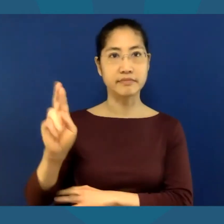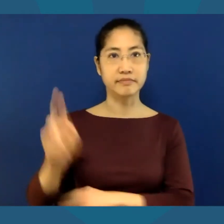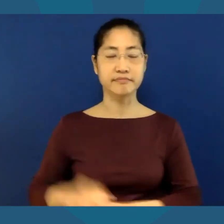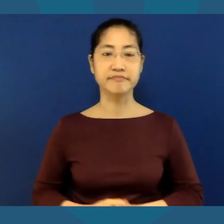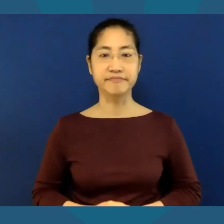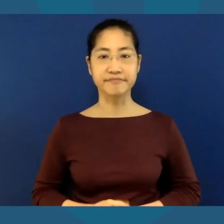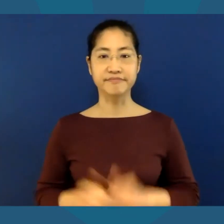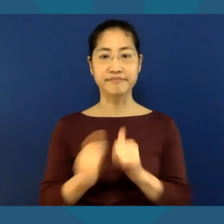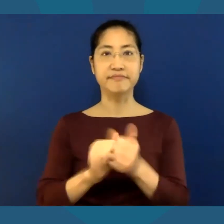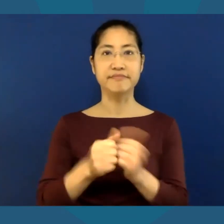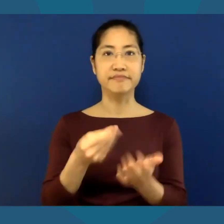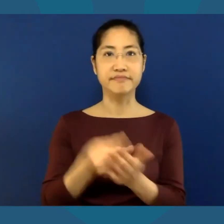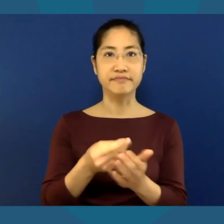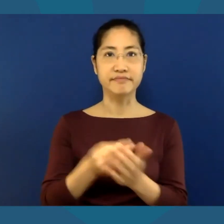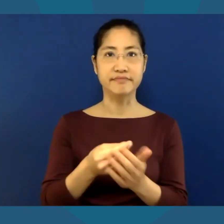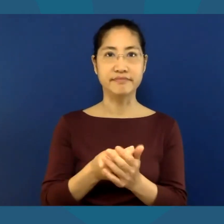Party, Republican.